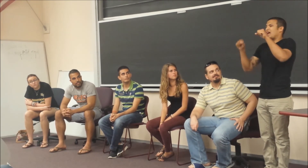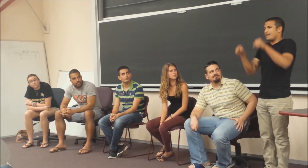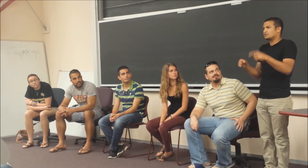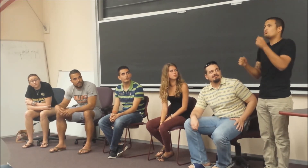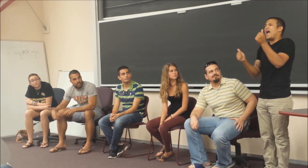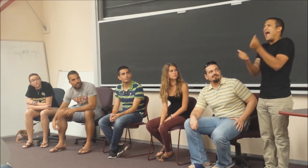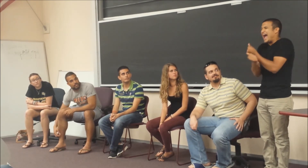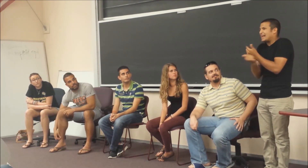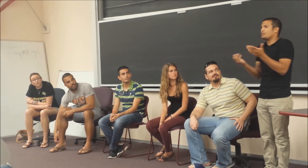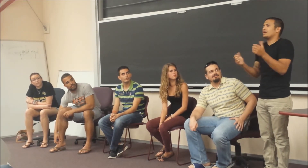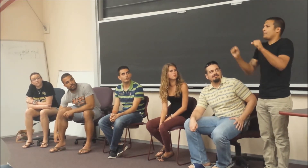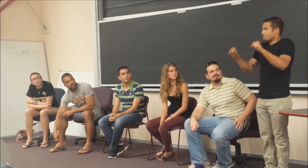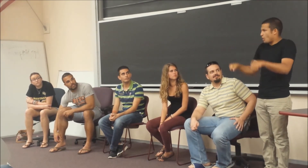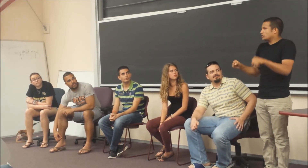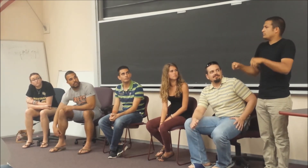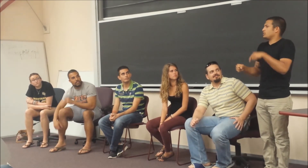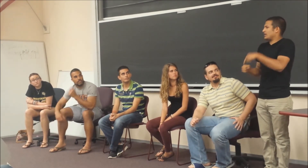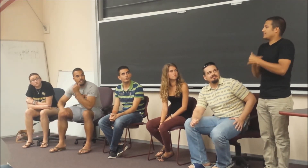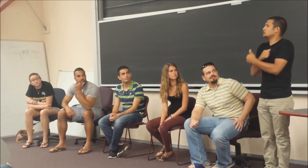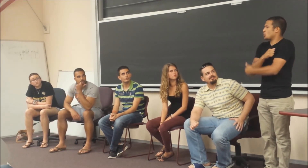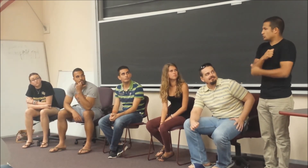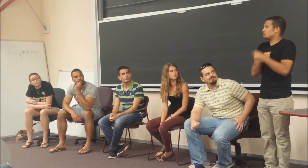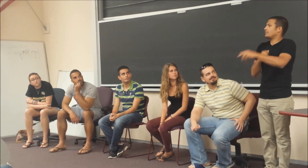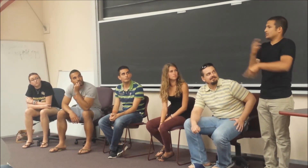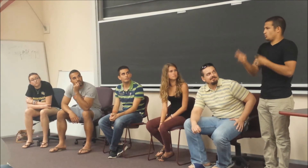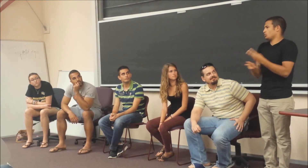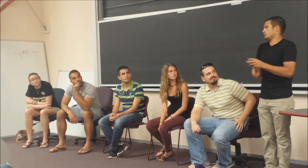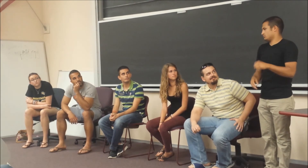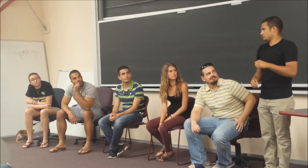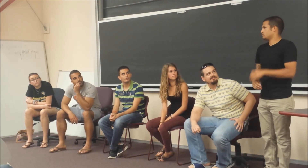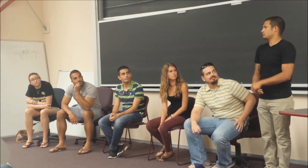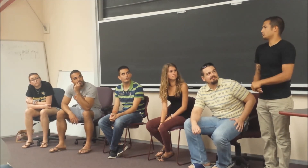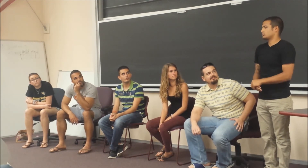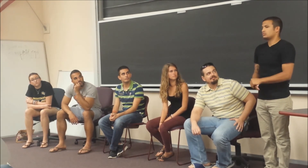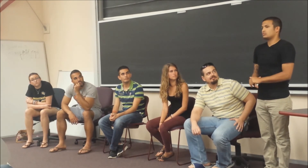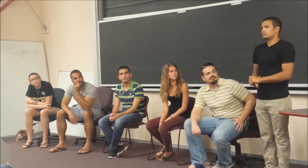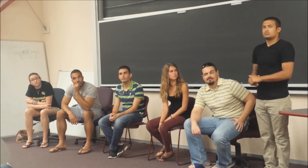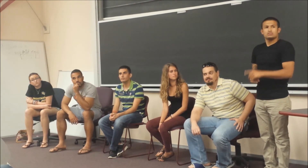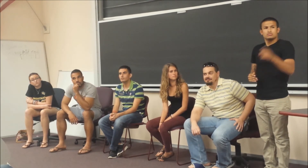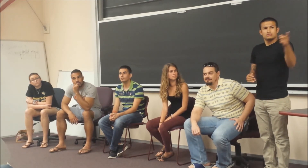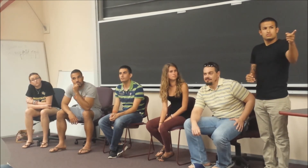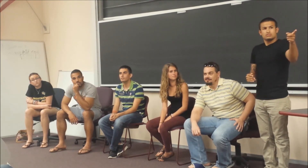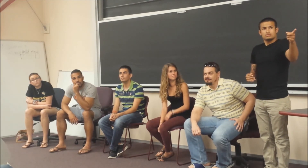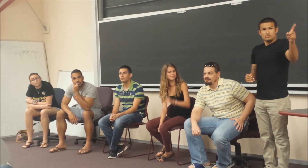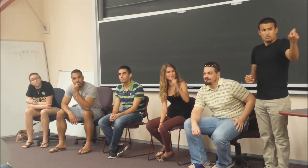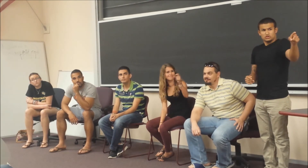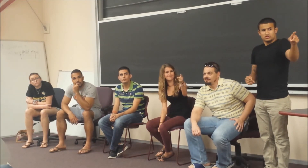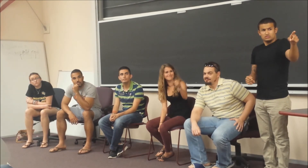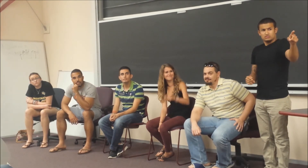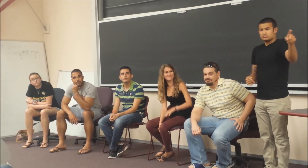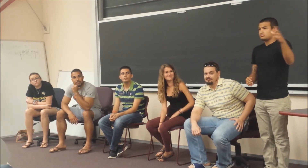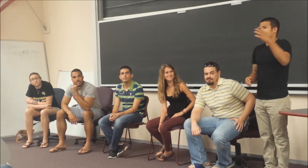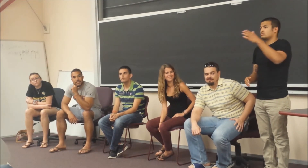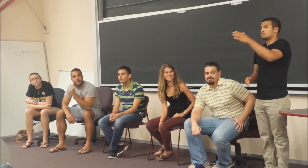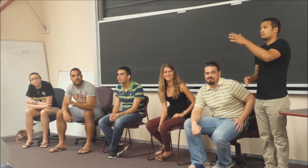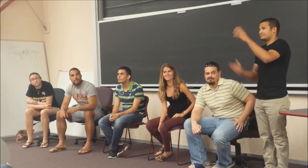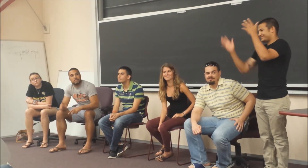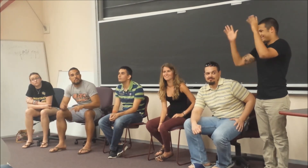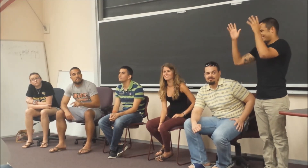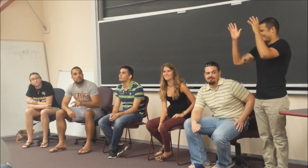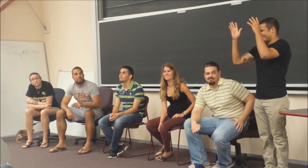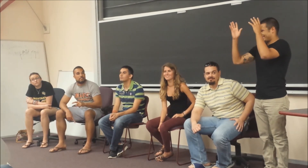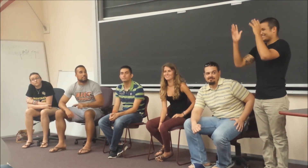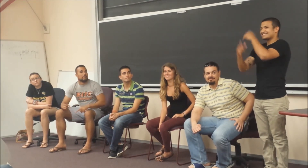people can. They are capable and able to do anything that's possible in this country and this world. Yes,